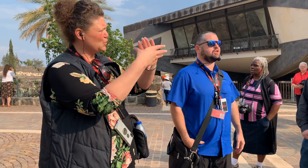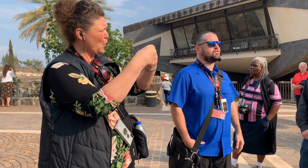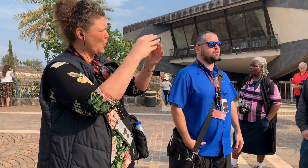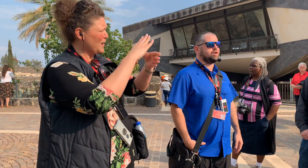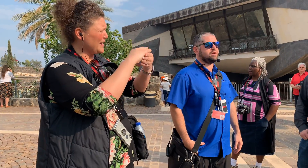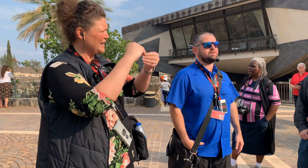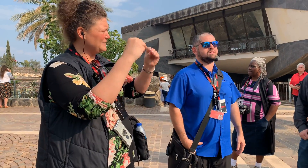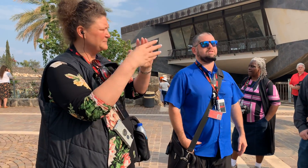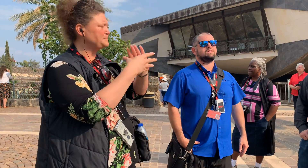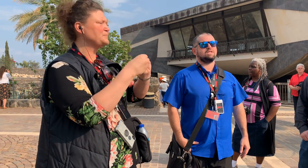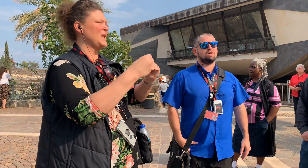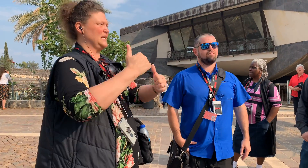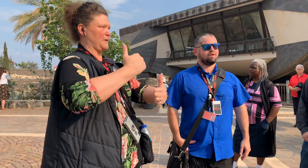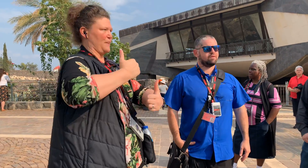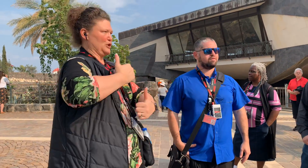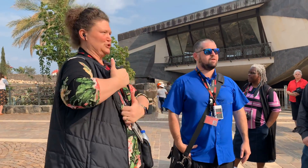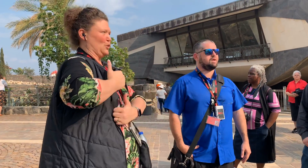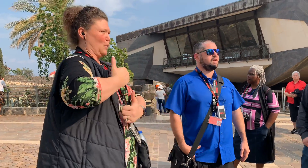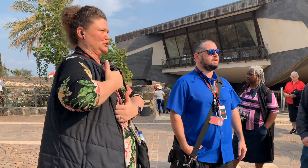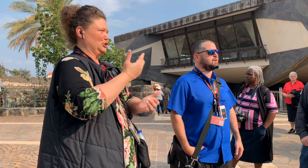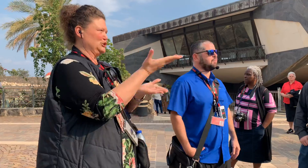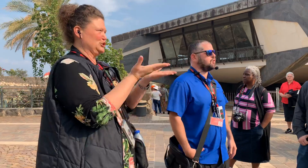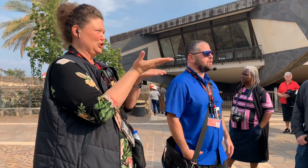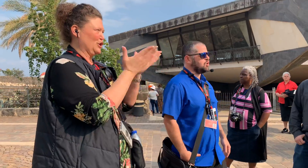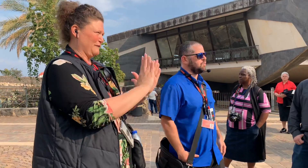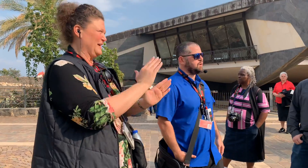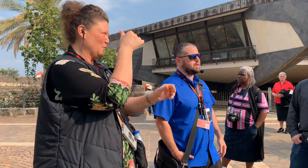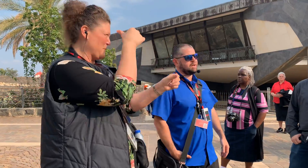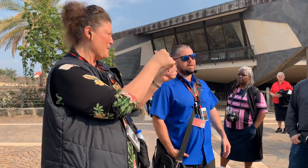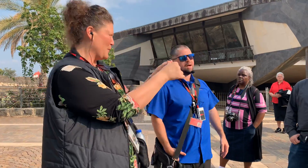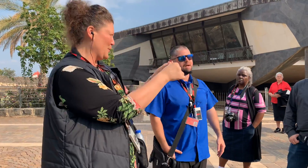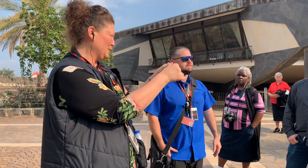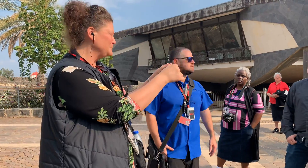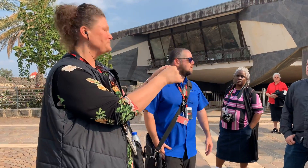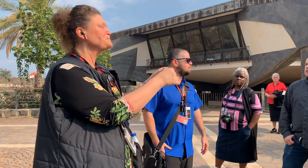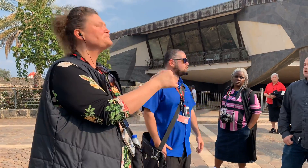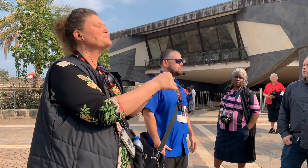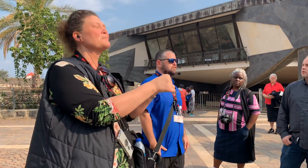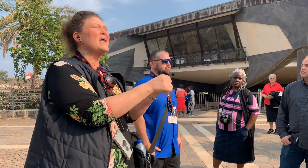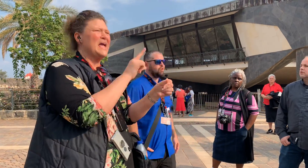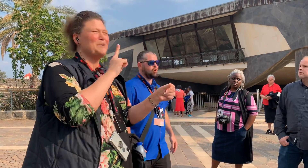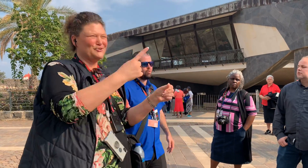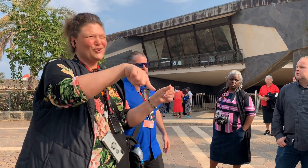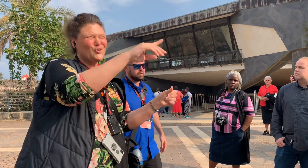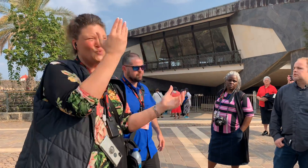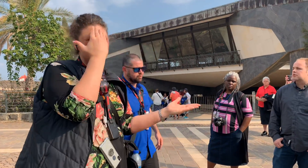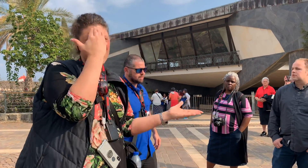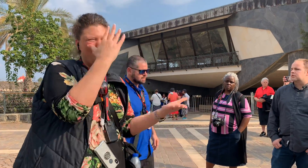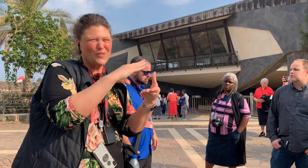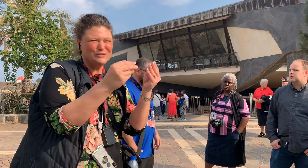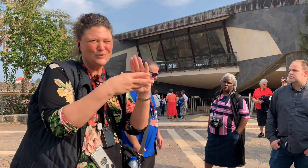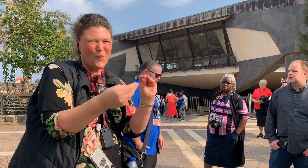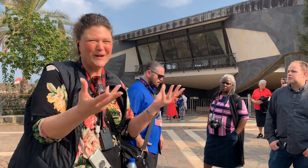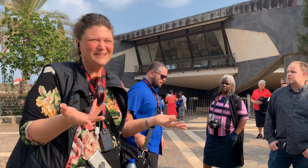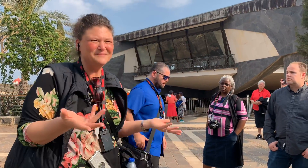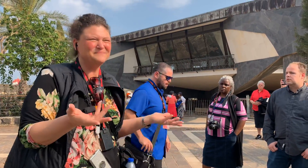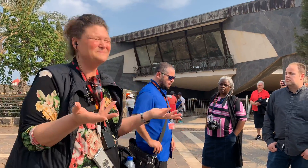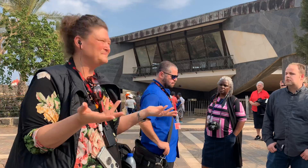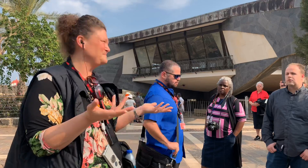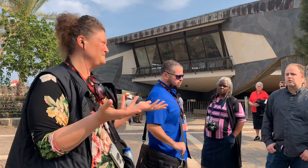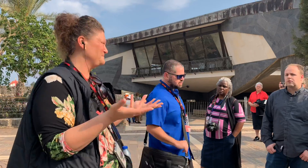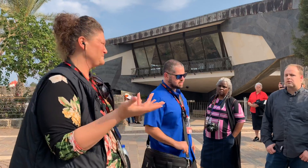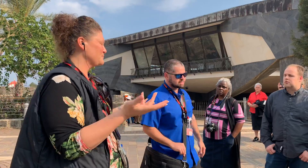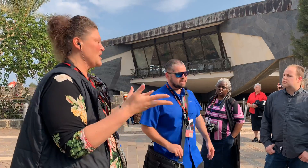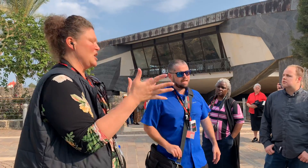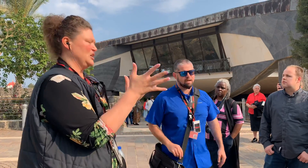the centurion's servant in Capernaum. Guys, I'm sure that you all remember this story,